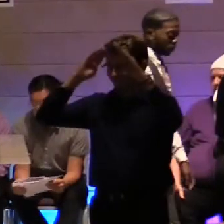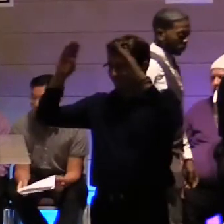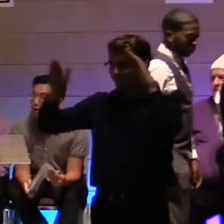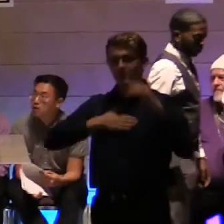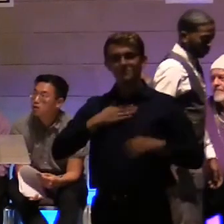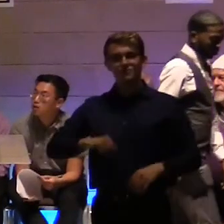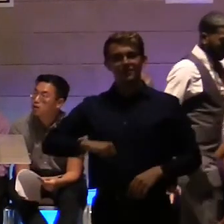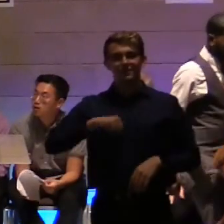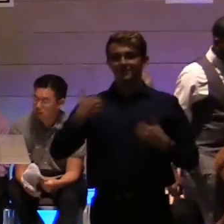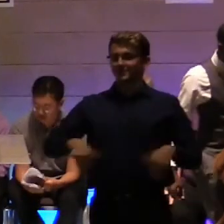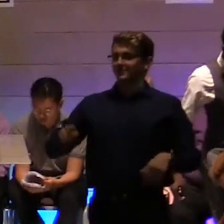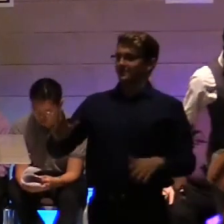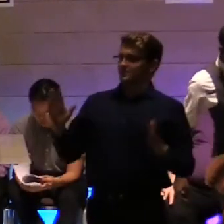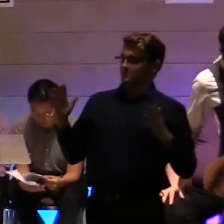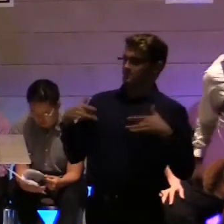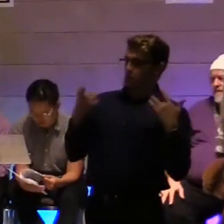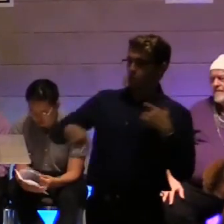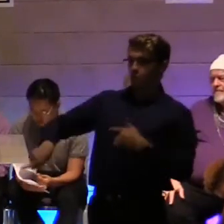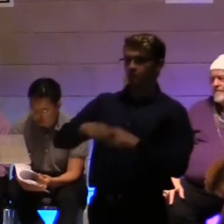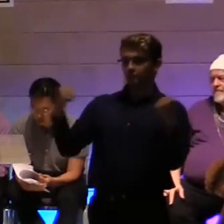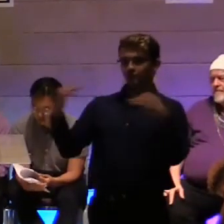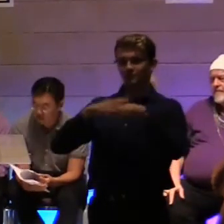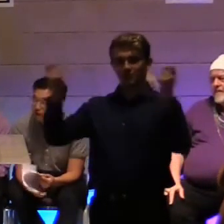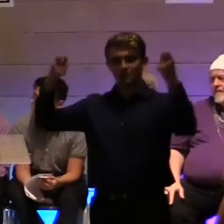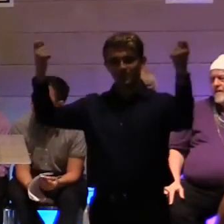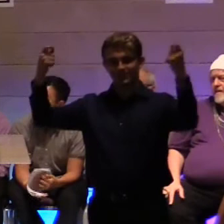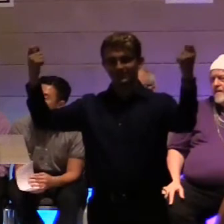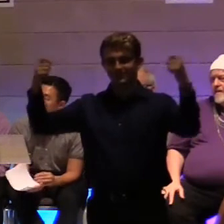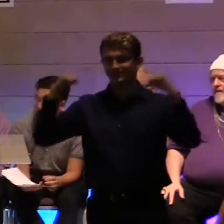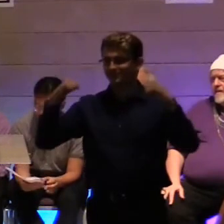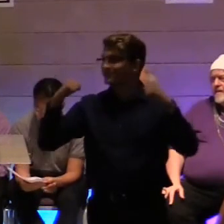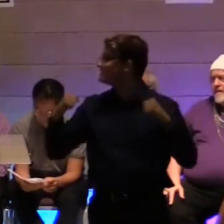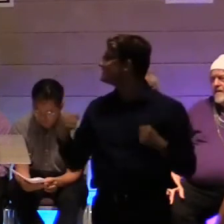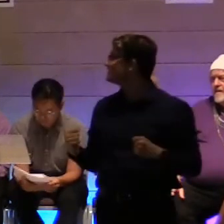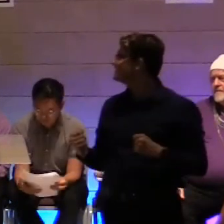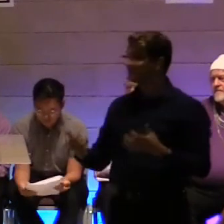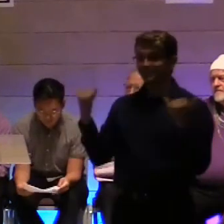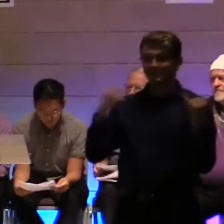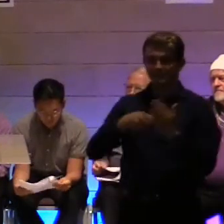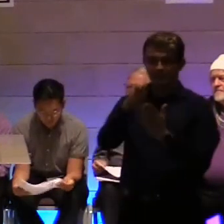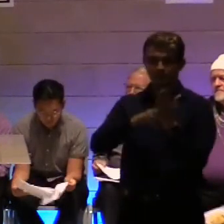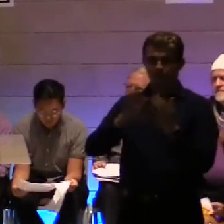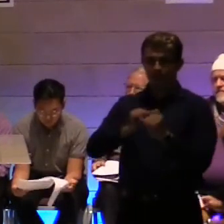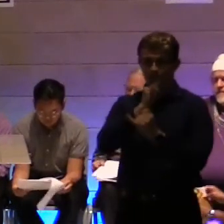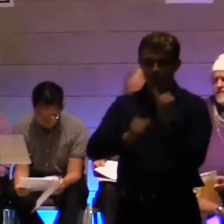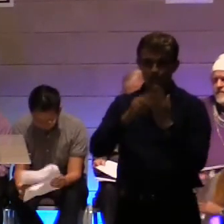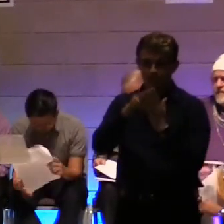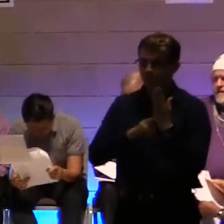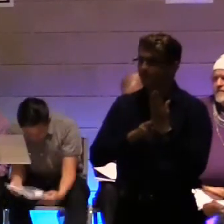Happy Pride, what a celebration, what a celebration. All right. Join with me as we read the responsive reading of Return to